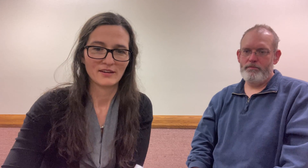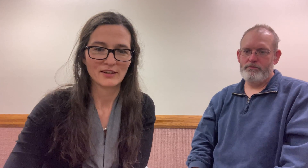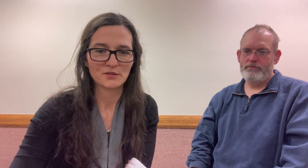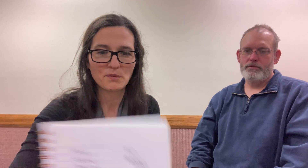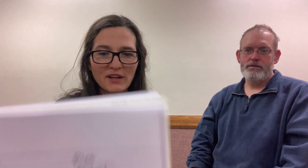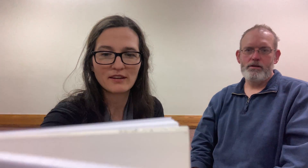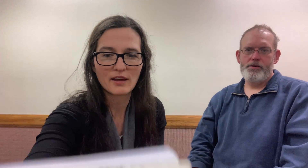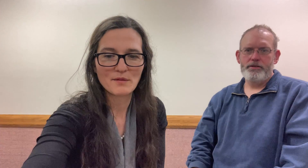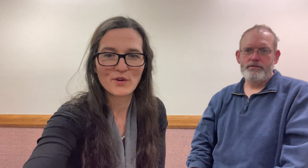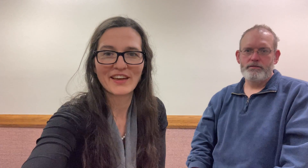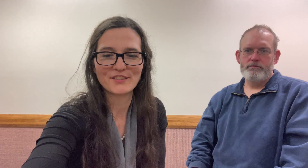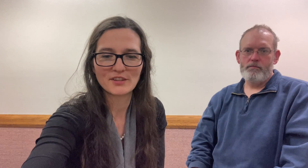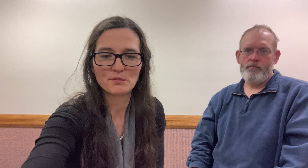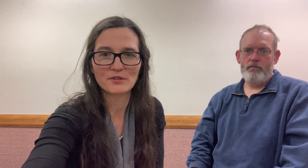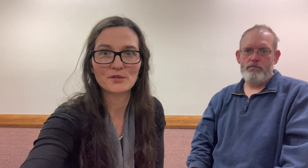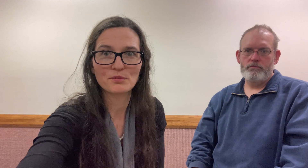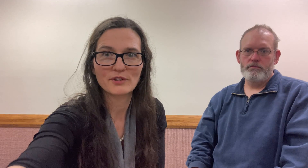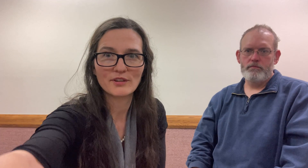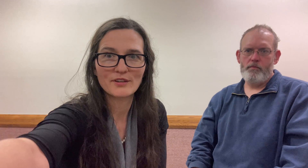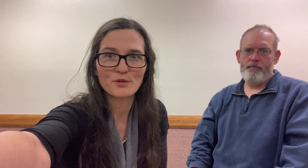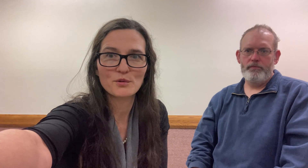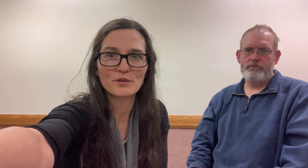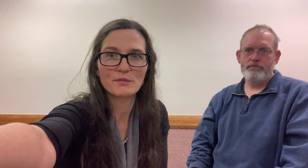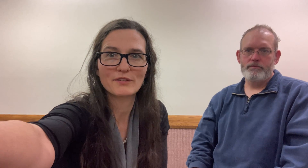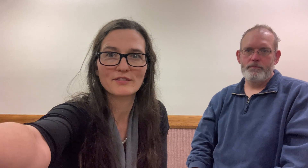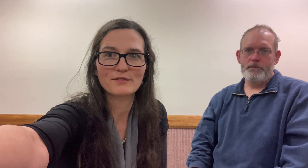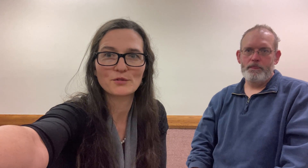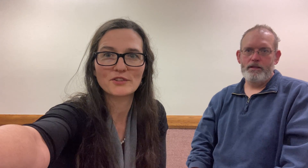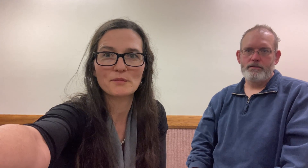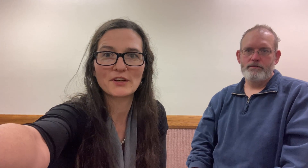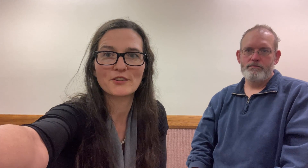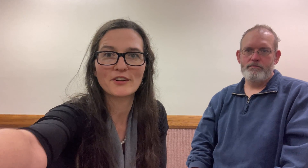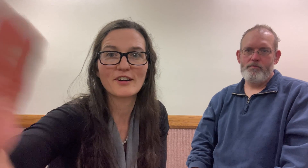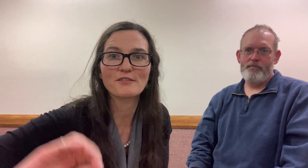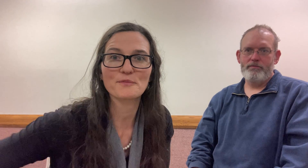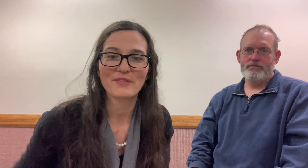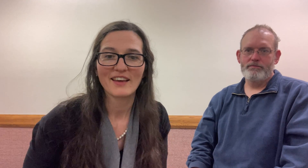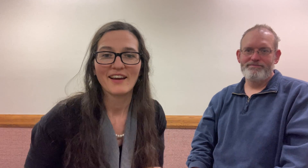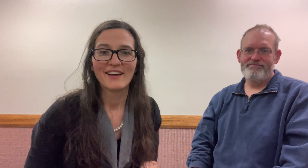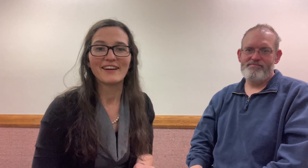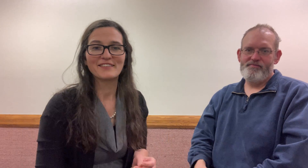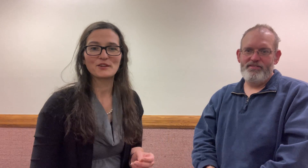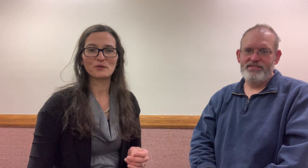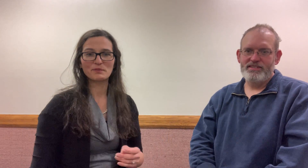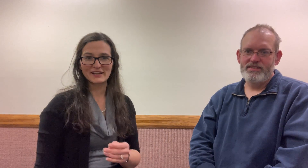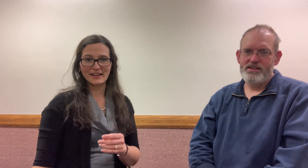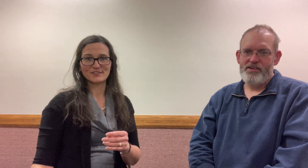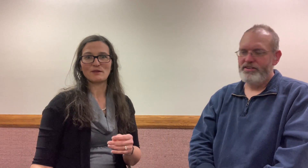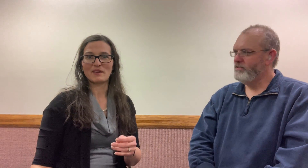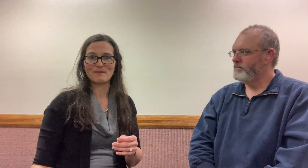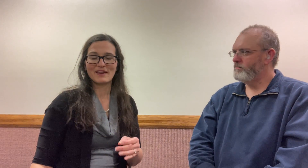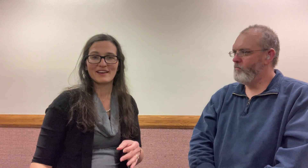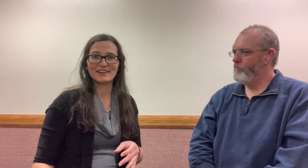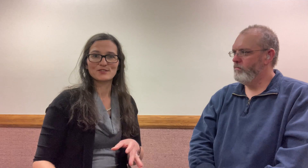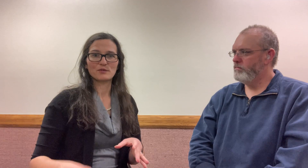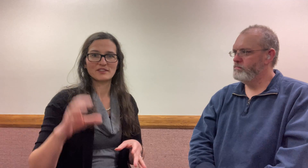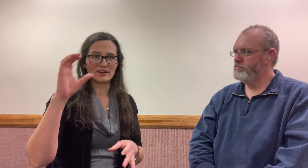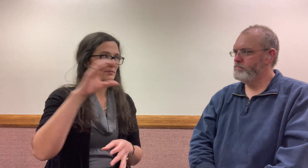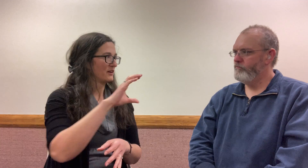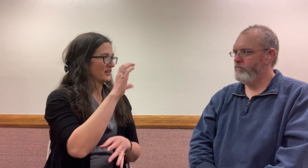Okay, so we played a game with hand shapes and it was pretty cool, and my phone's telling me to turn it off. So we played a handshake game, and so we talked about like,